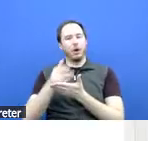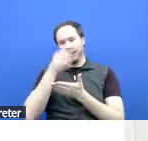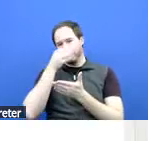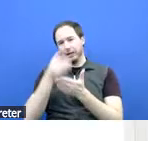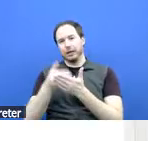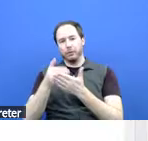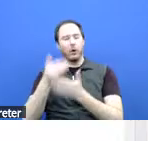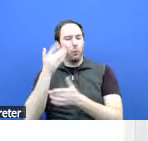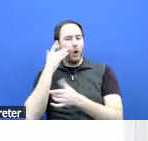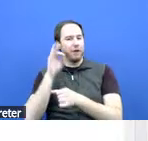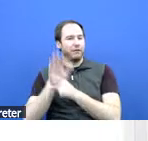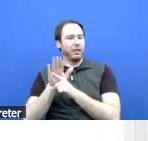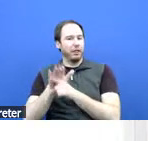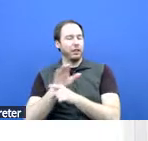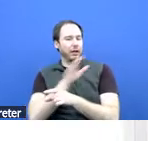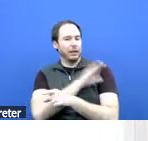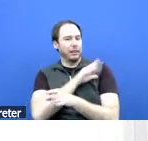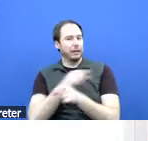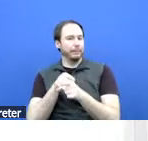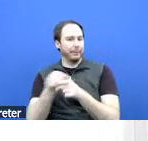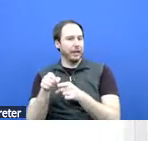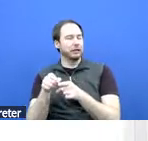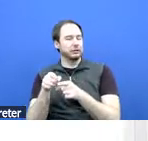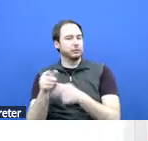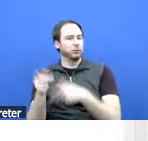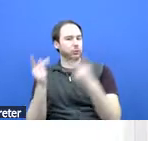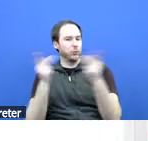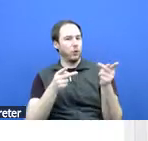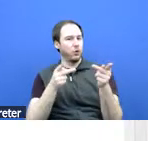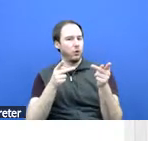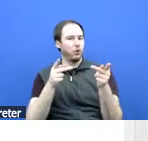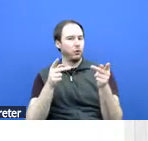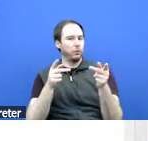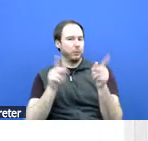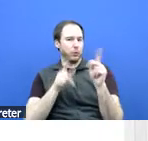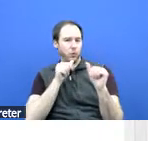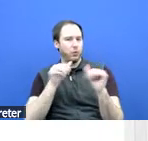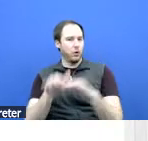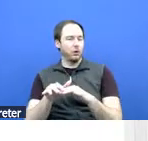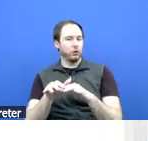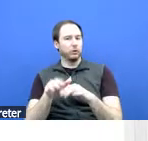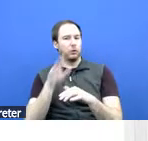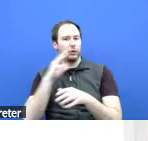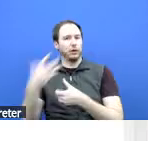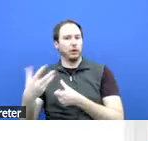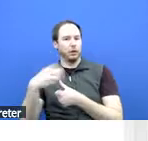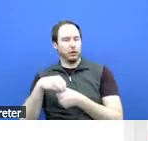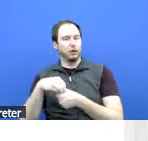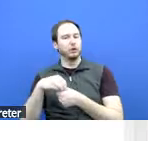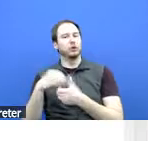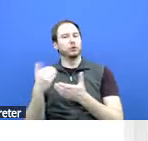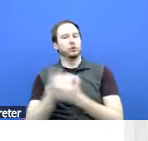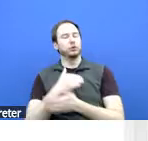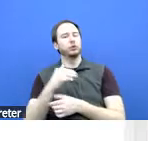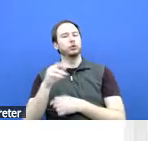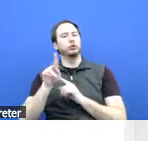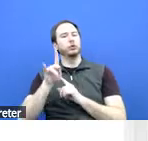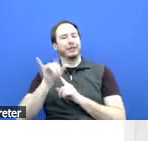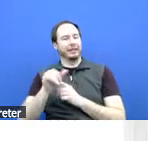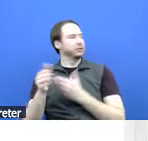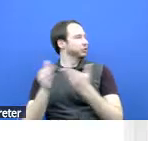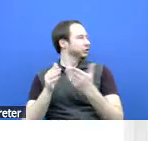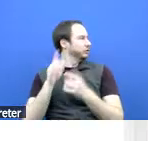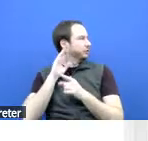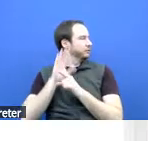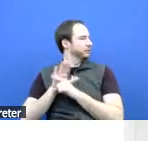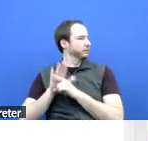given the clinical use being proposed for that space, and it will include new utility services. And